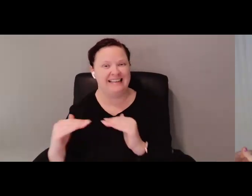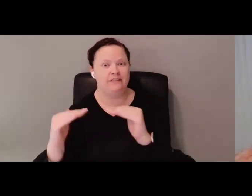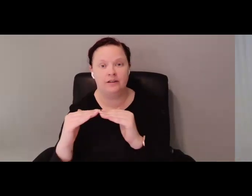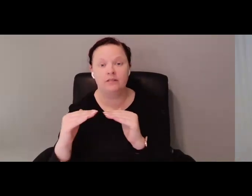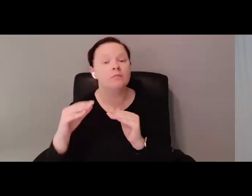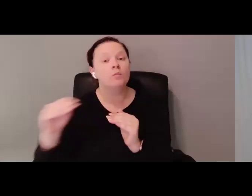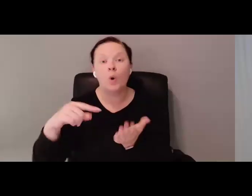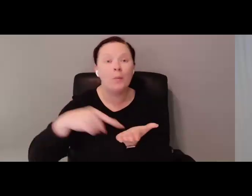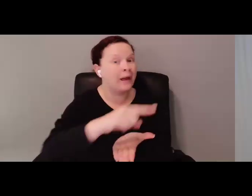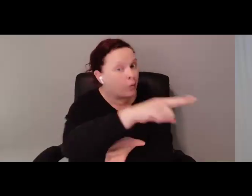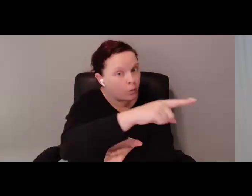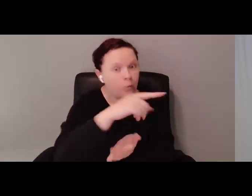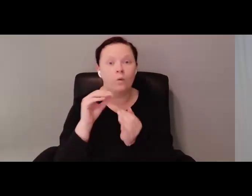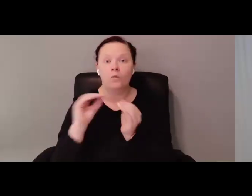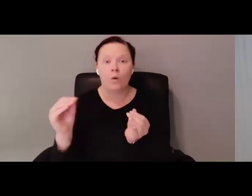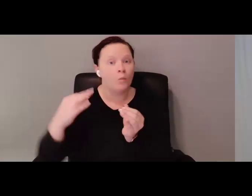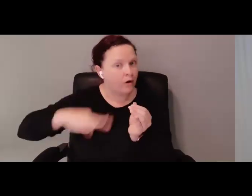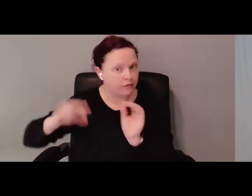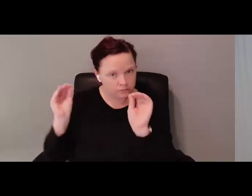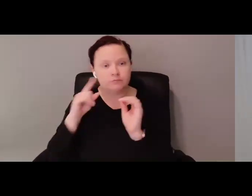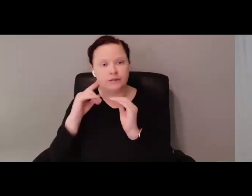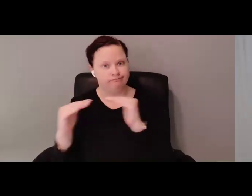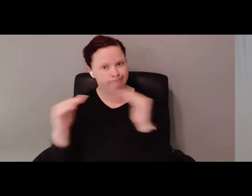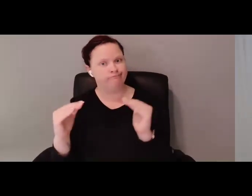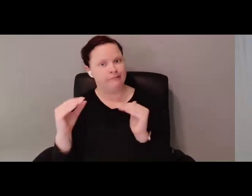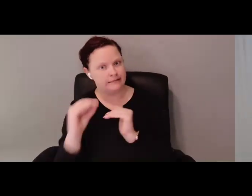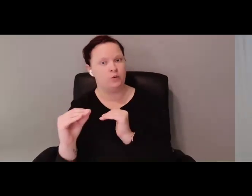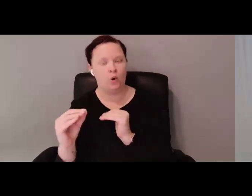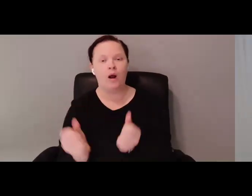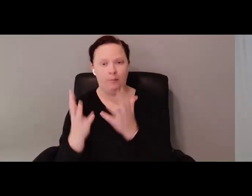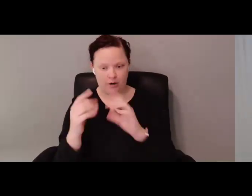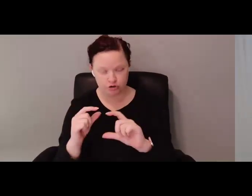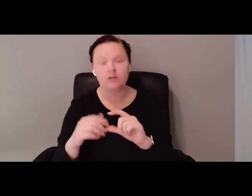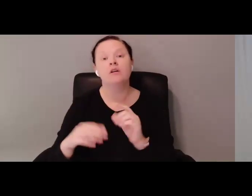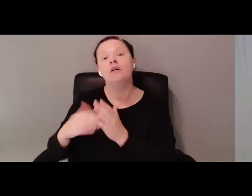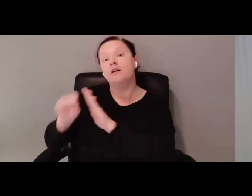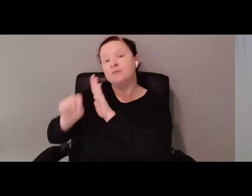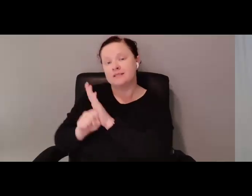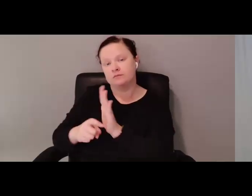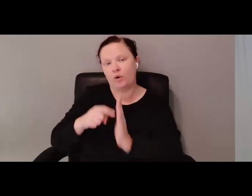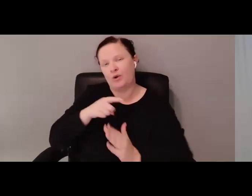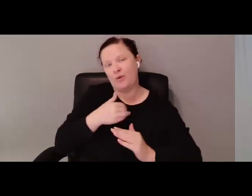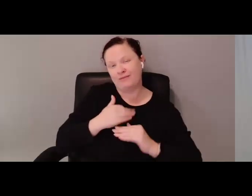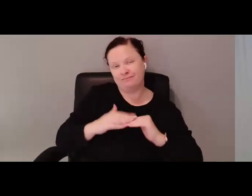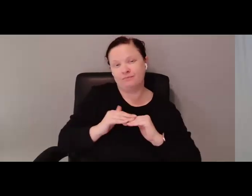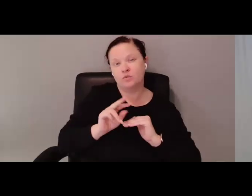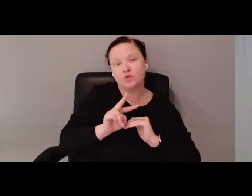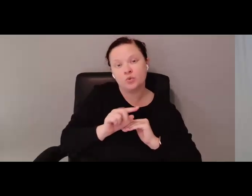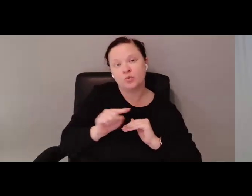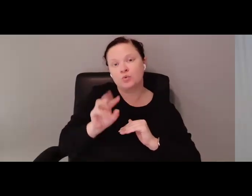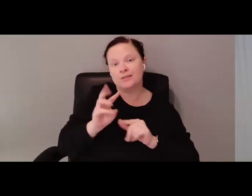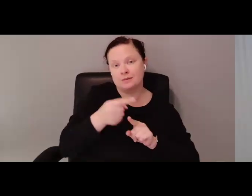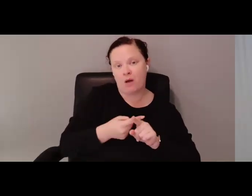to pay you. So some states require 2 to 6 months of that just set aside that you have to provide proof of